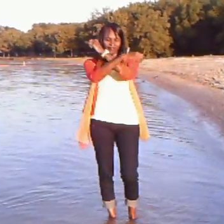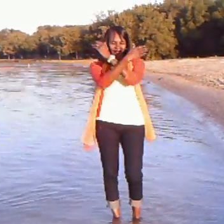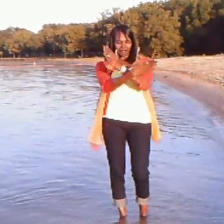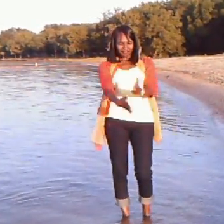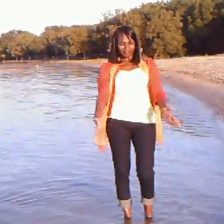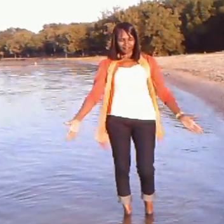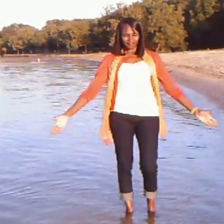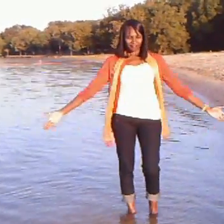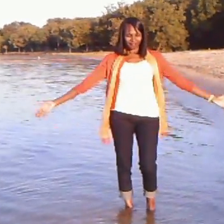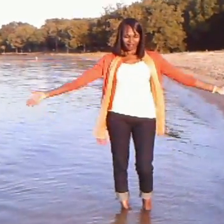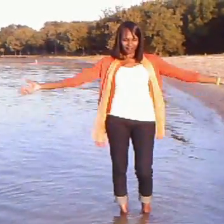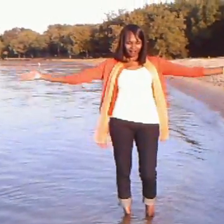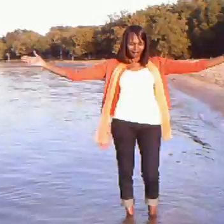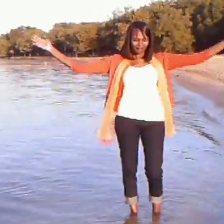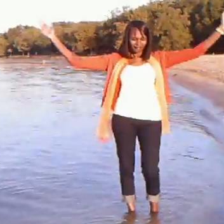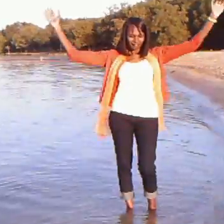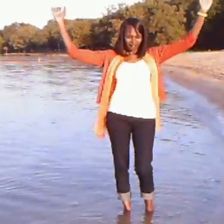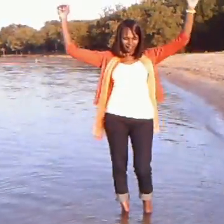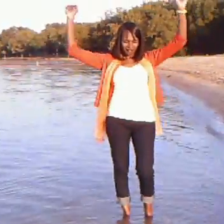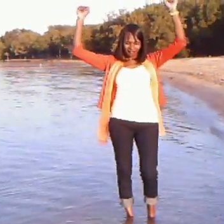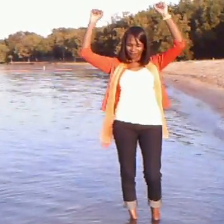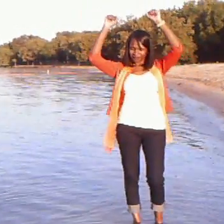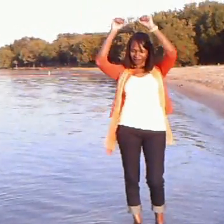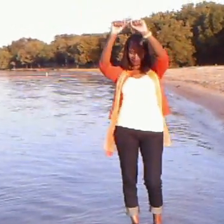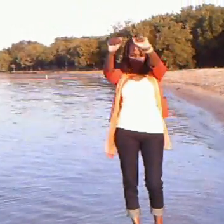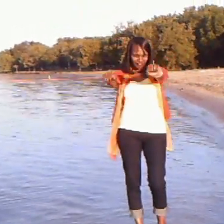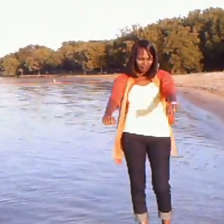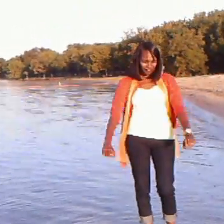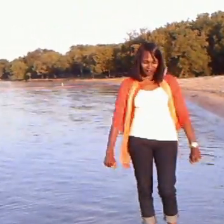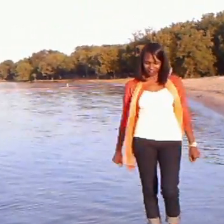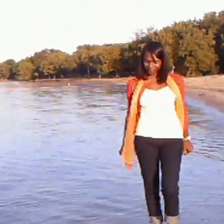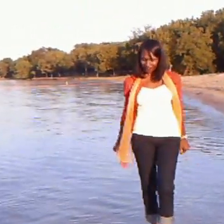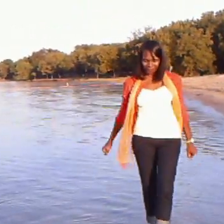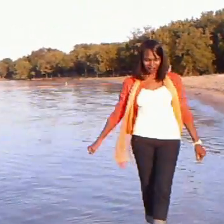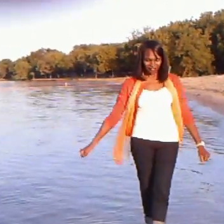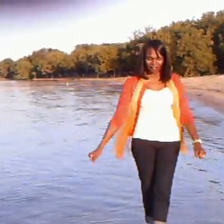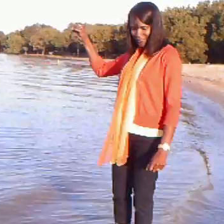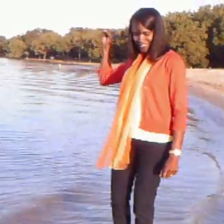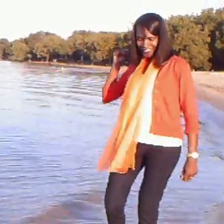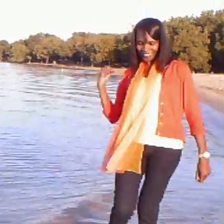Wide open Wide We're arms